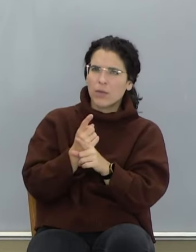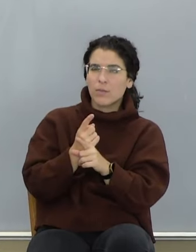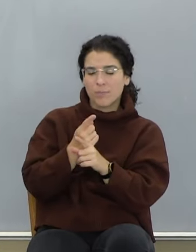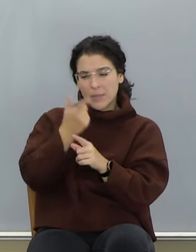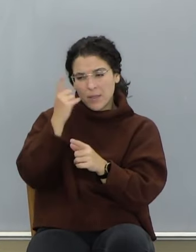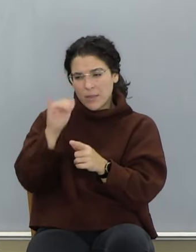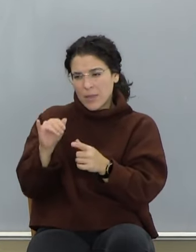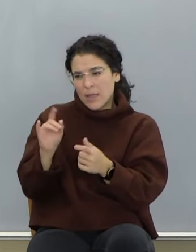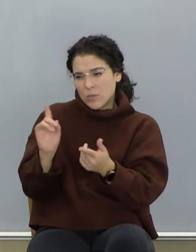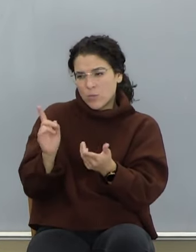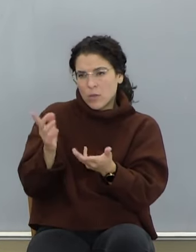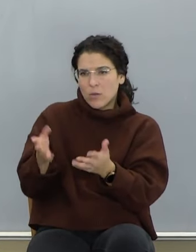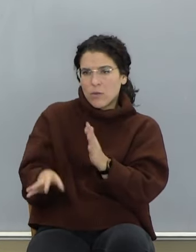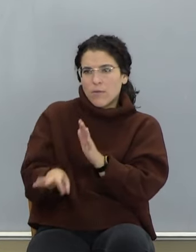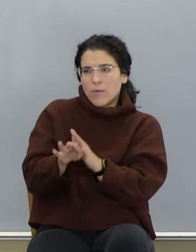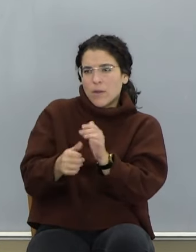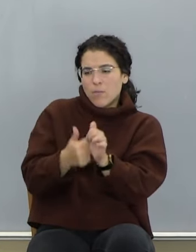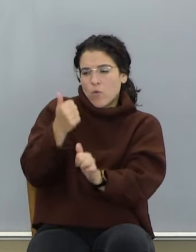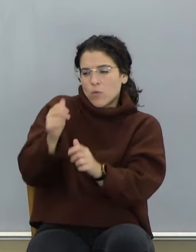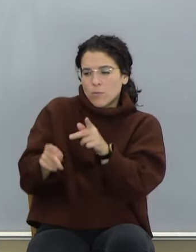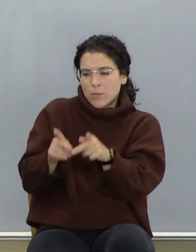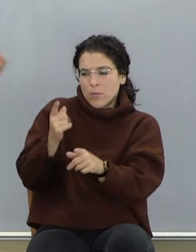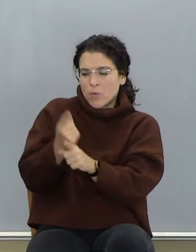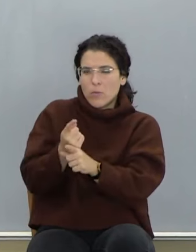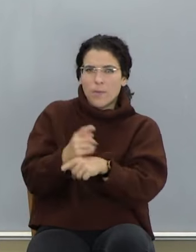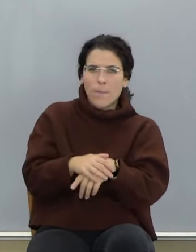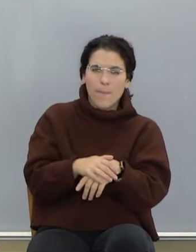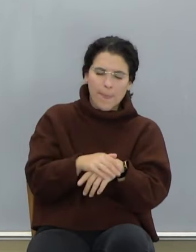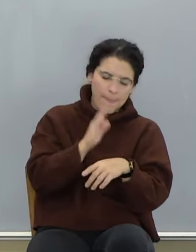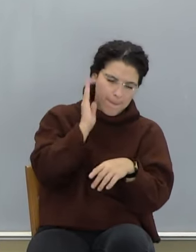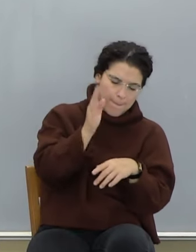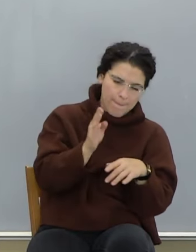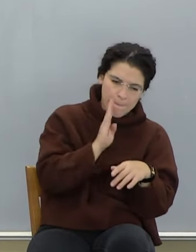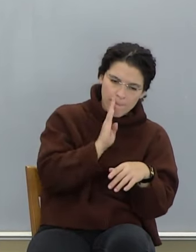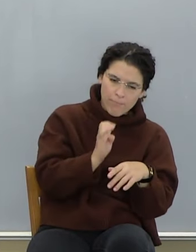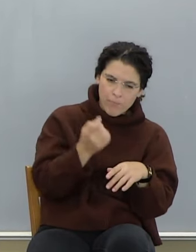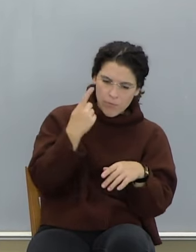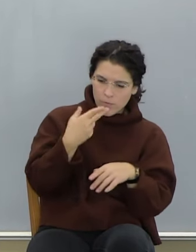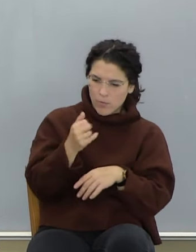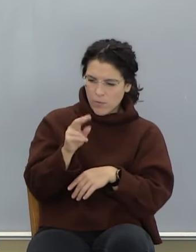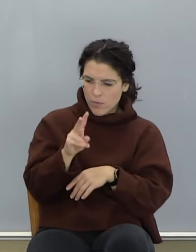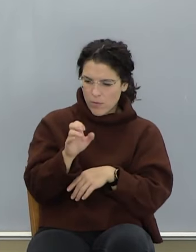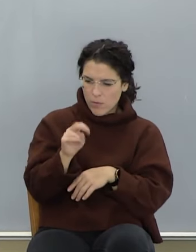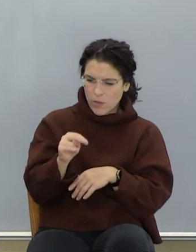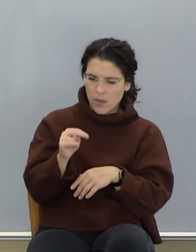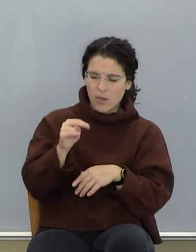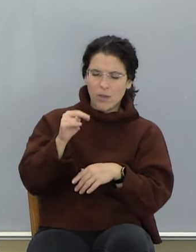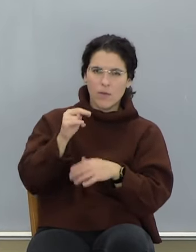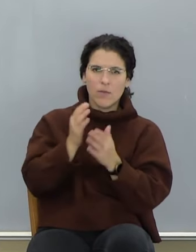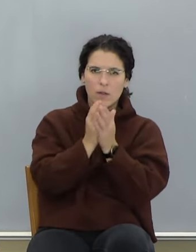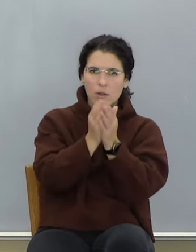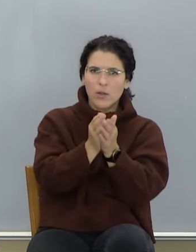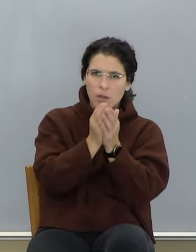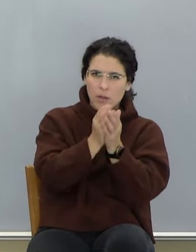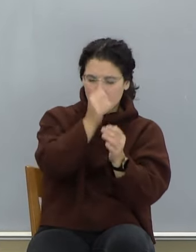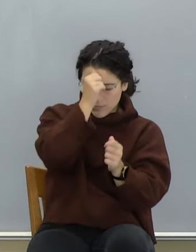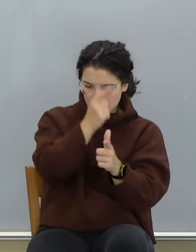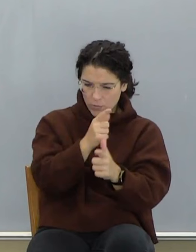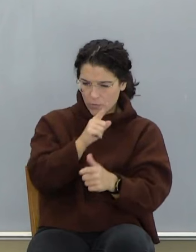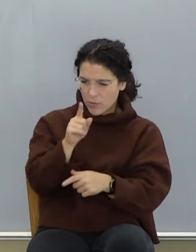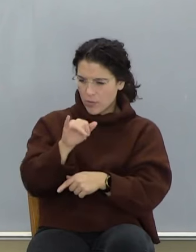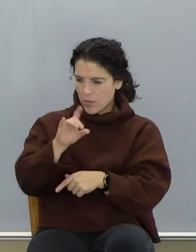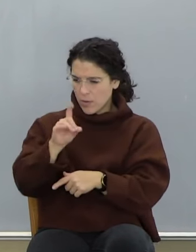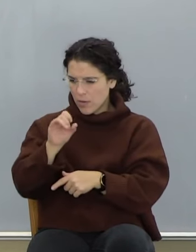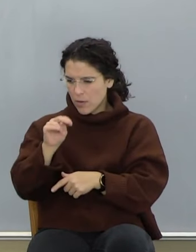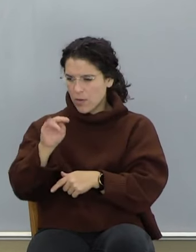Because that's where you find most people, all right? And he shall be for an haven of ships, and his brother shall be unto Zidon.